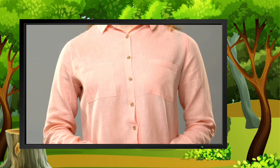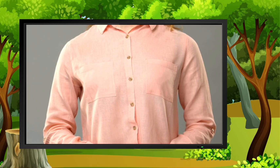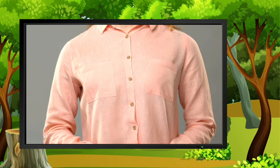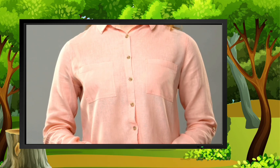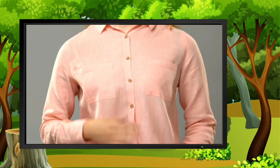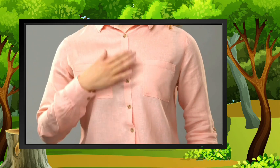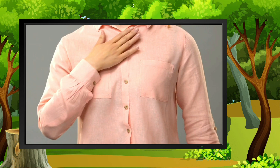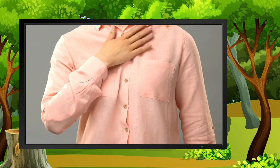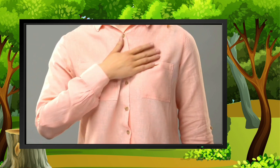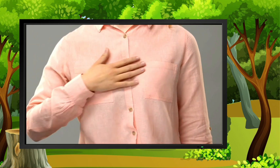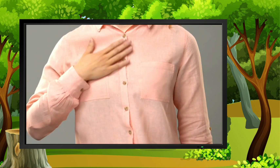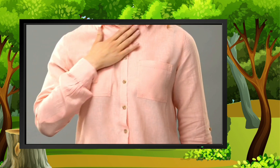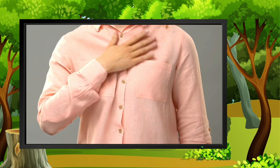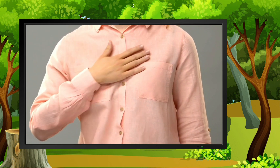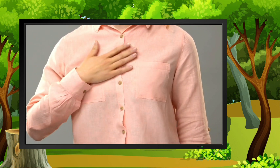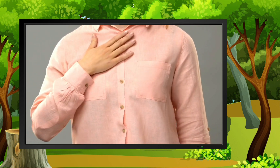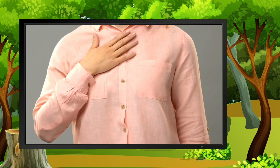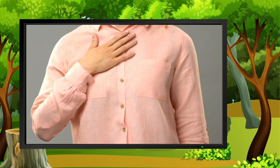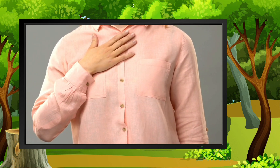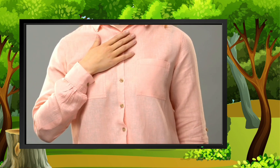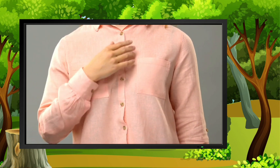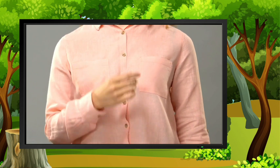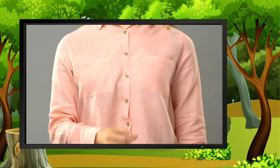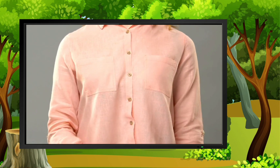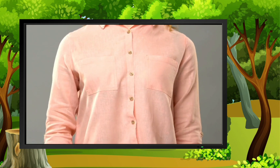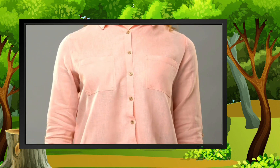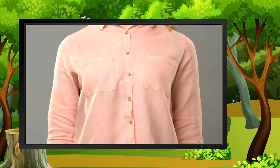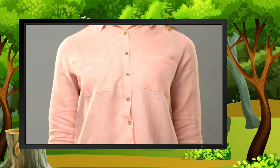Let's sign please.